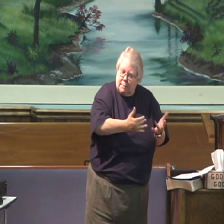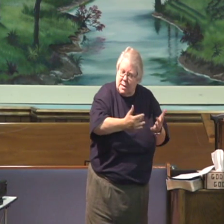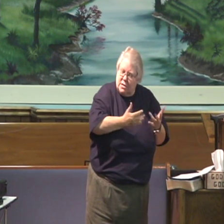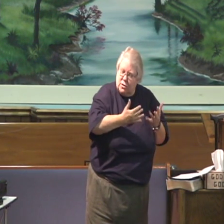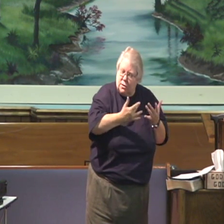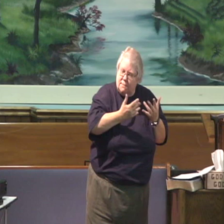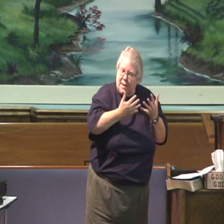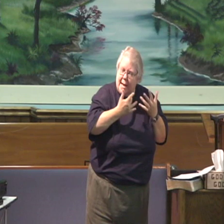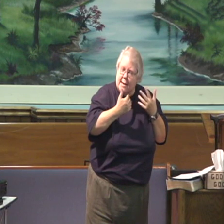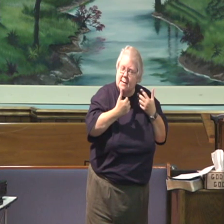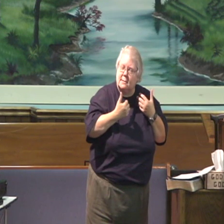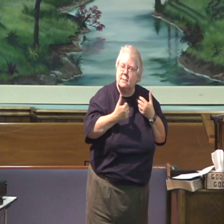meet your face.